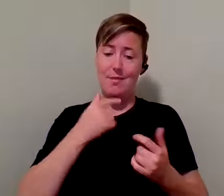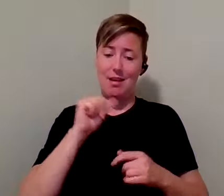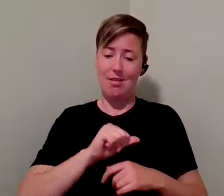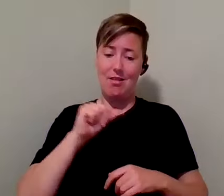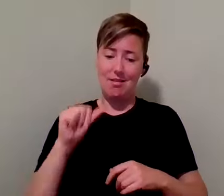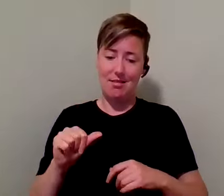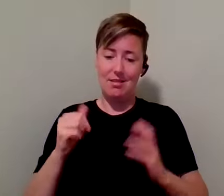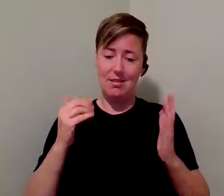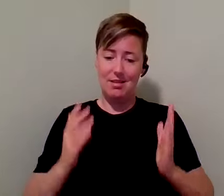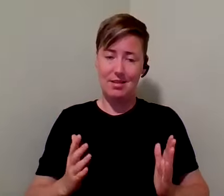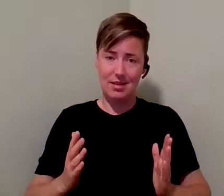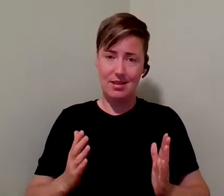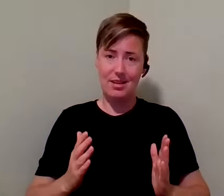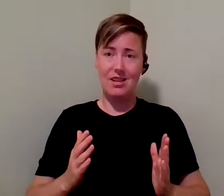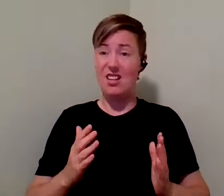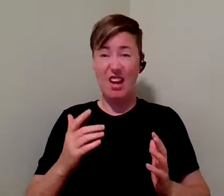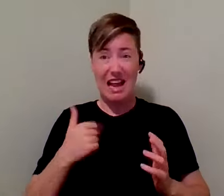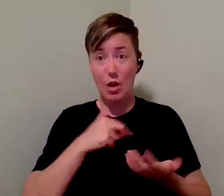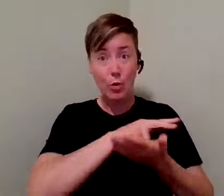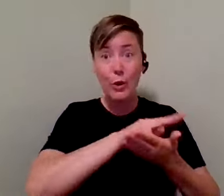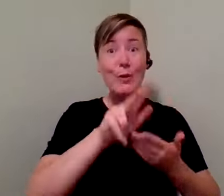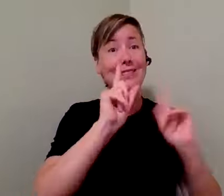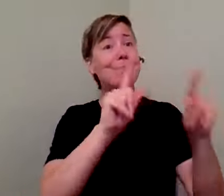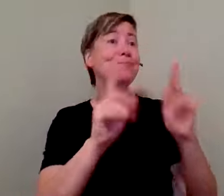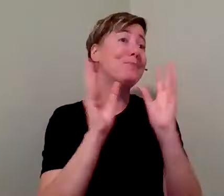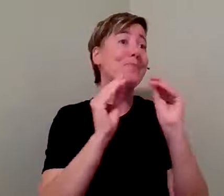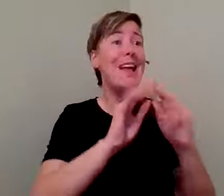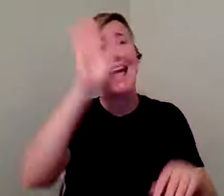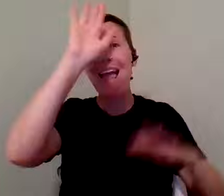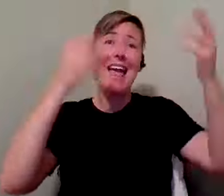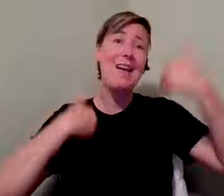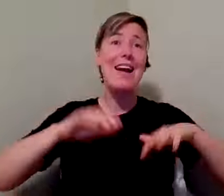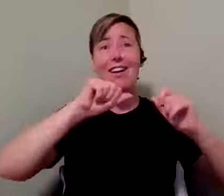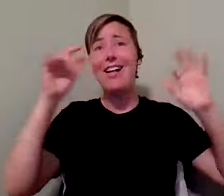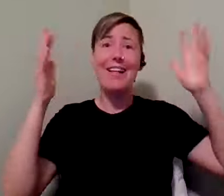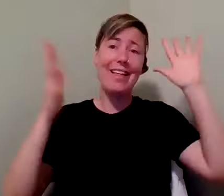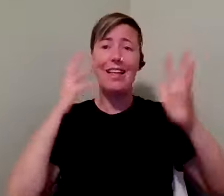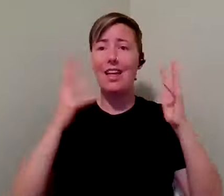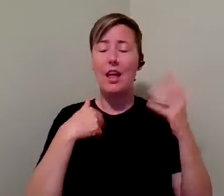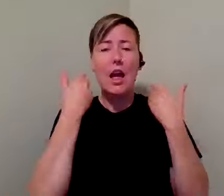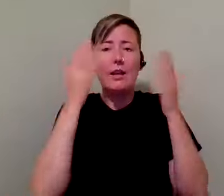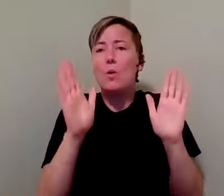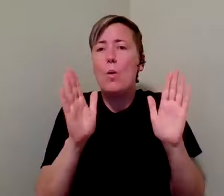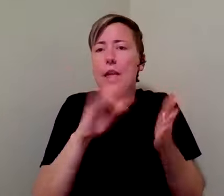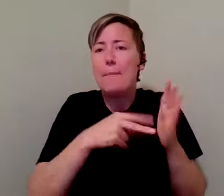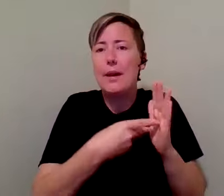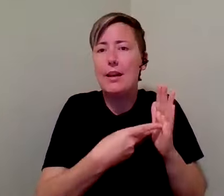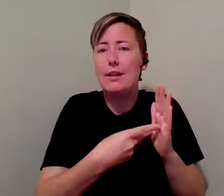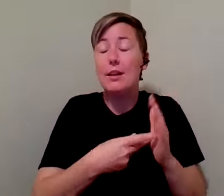meetings like a jackass. Hi, I'm Roy, I'm an alcoholic, not even knowing what the heck that meant. And page 44 says, if when